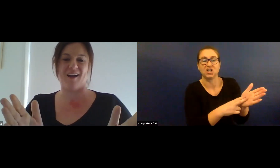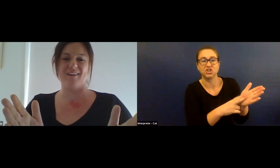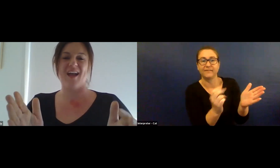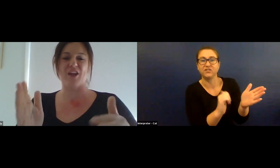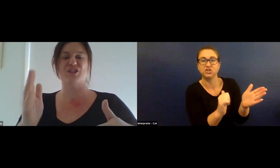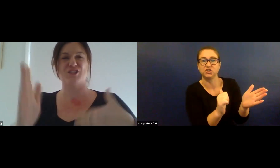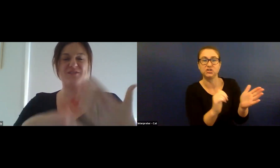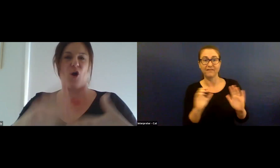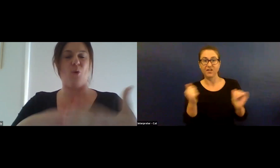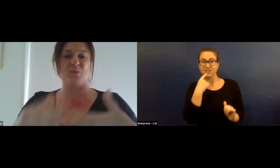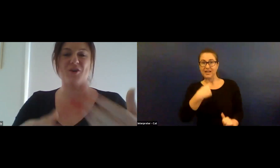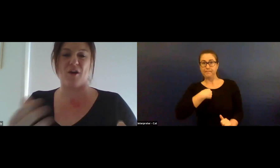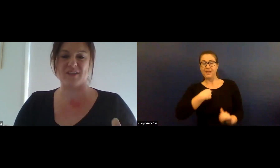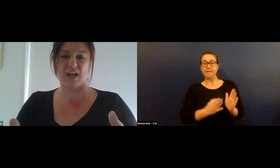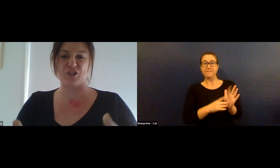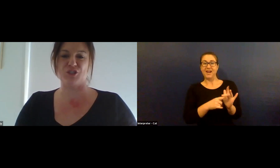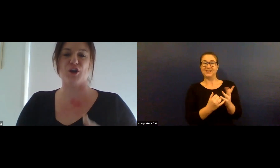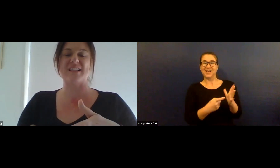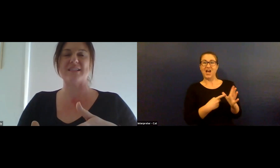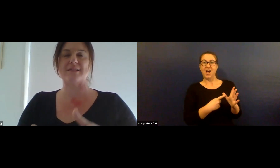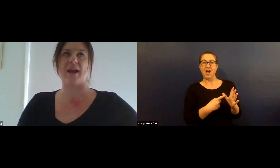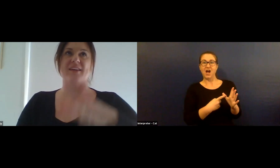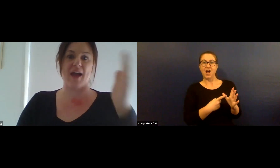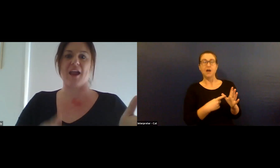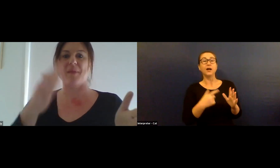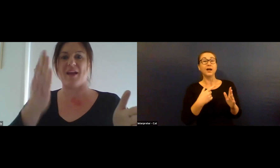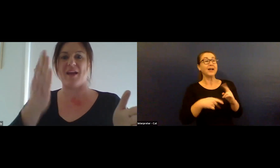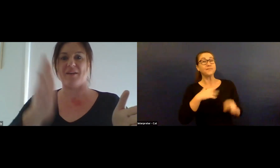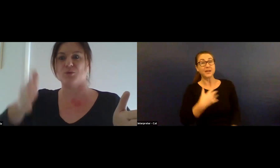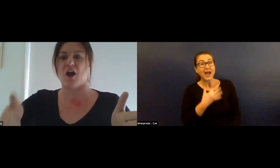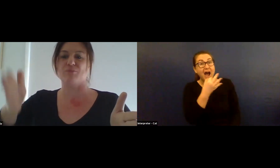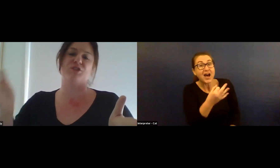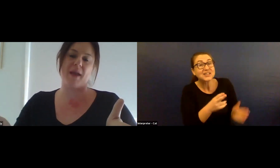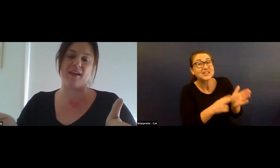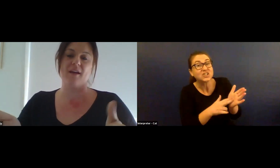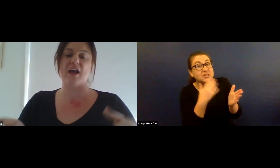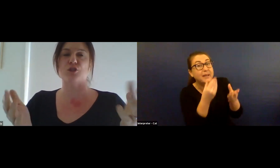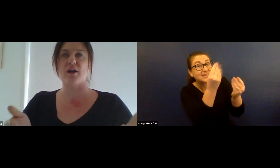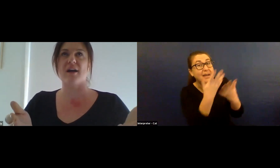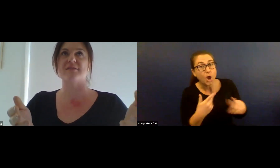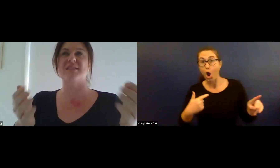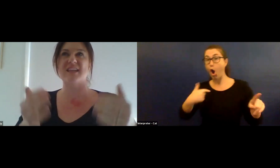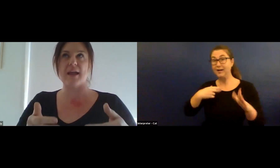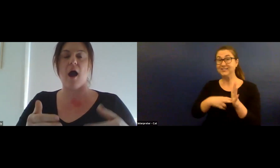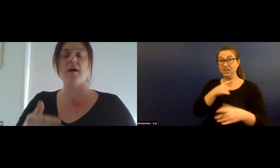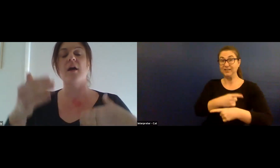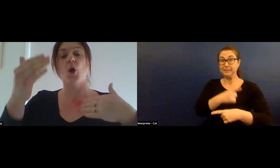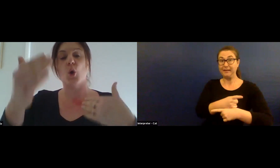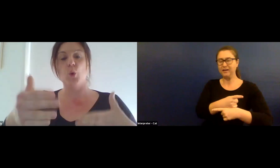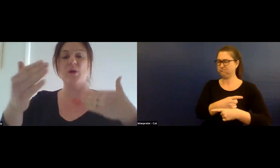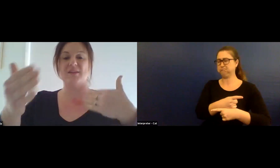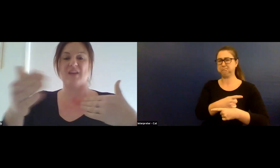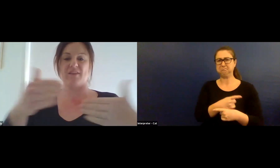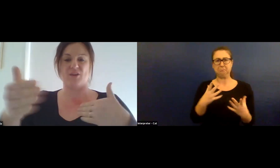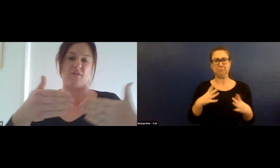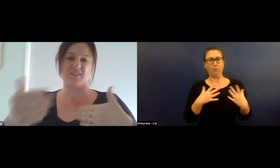Natasha, and you can just flow on with the conversation. You don't need to say their name every single time you speak, as long as it's clear